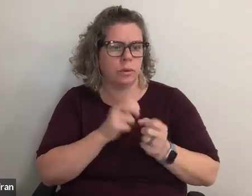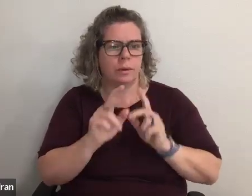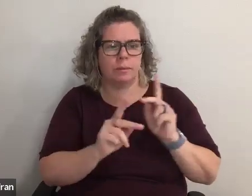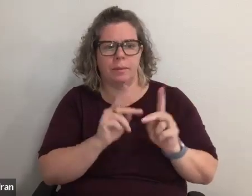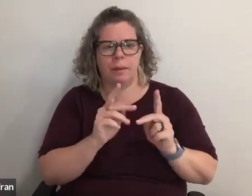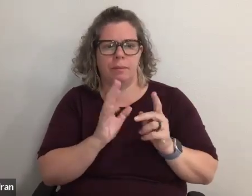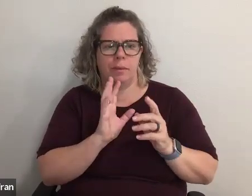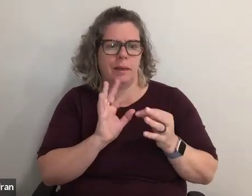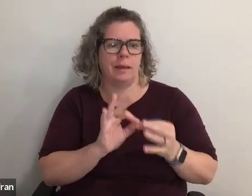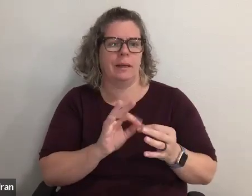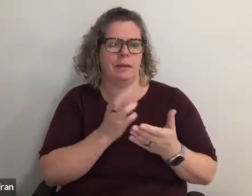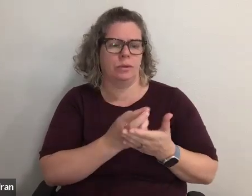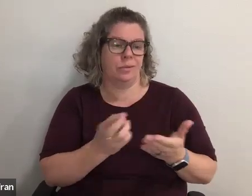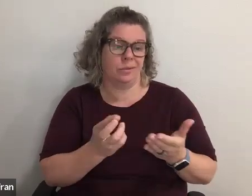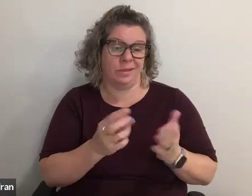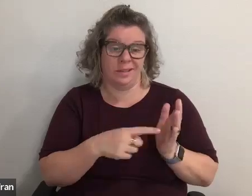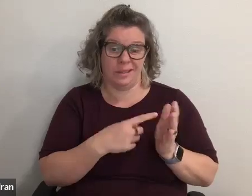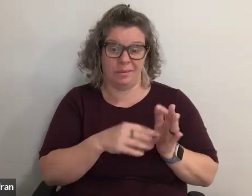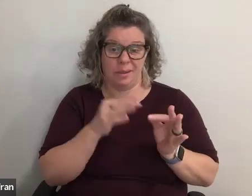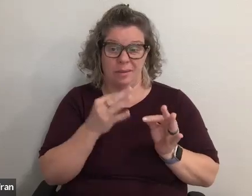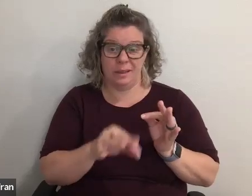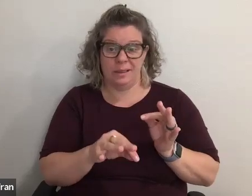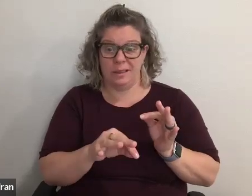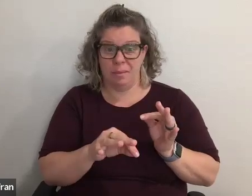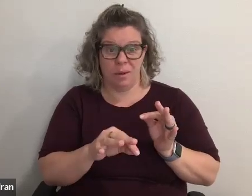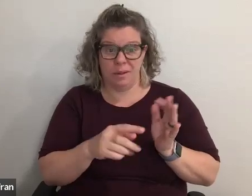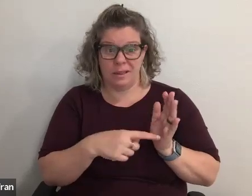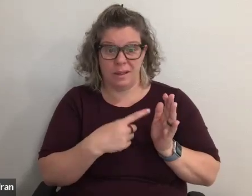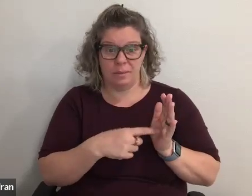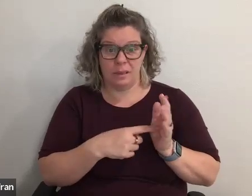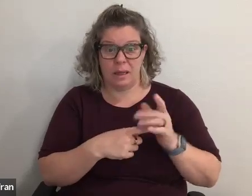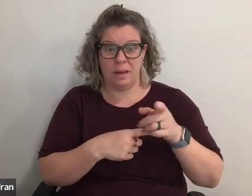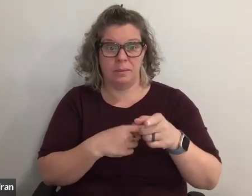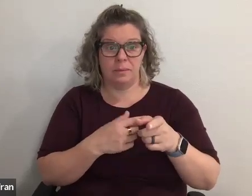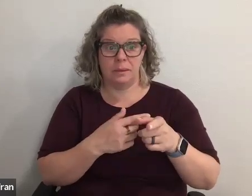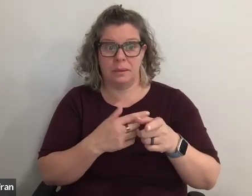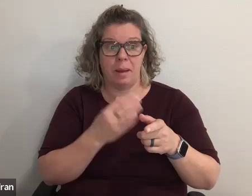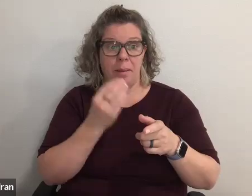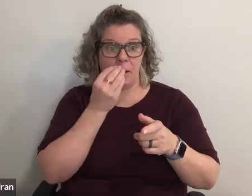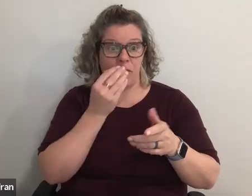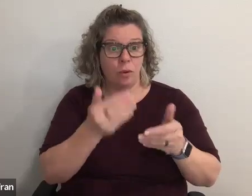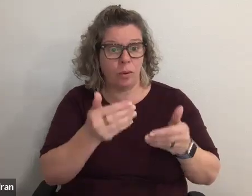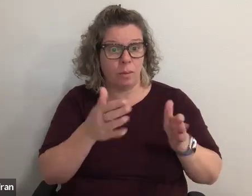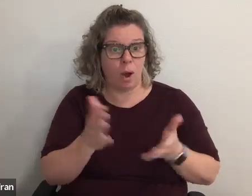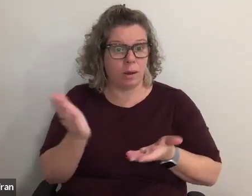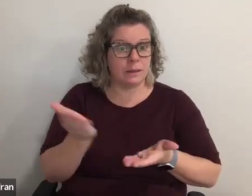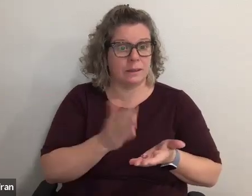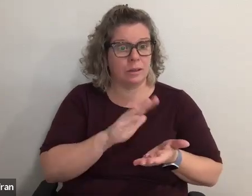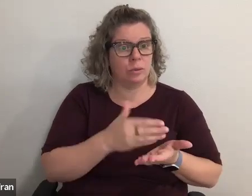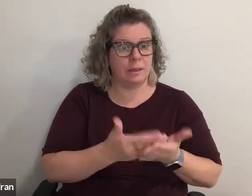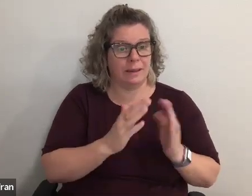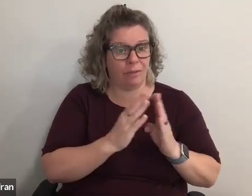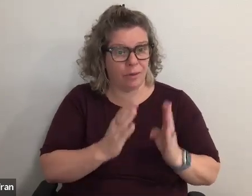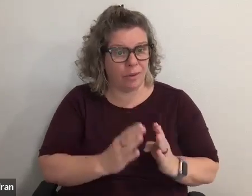connected to resources as simple as as getting them connected to somebody that can help with the food box, or we can help all the way up to